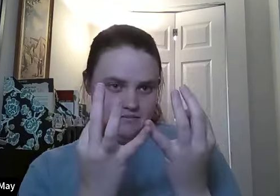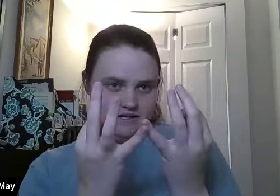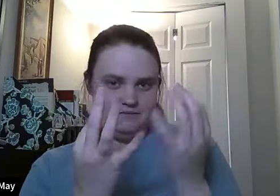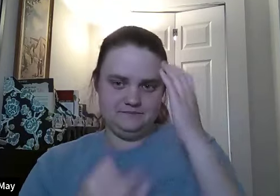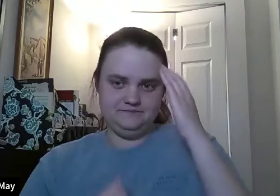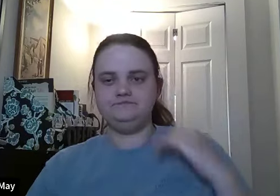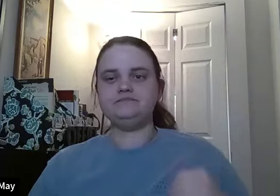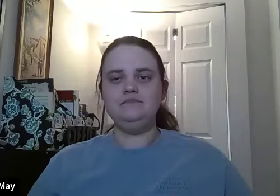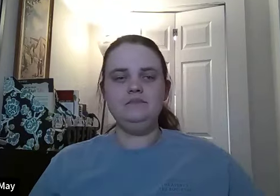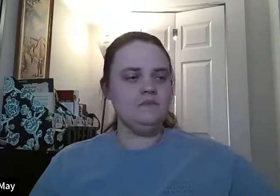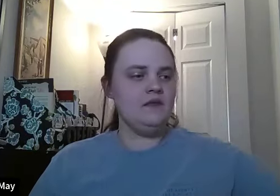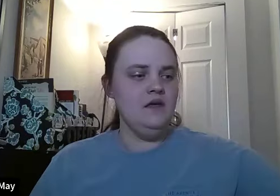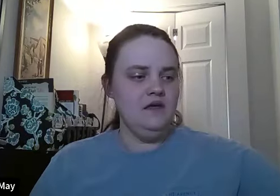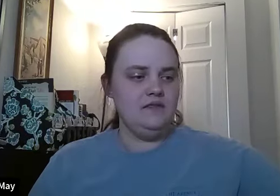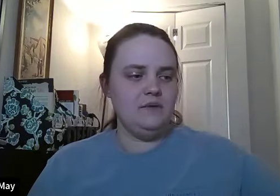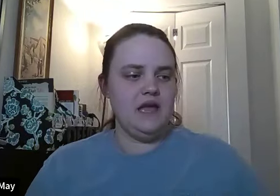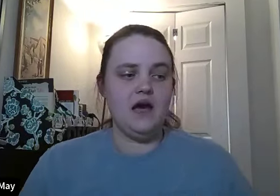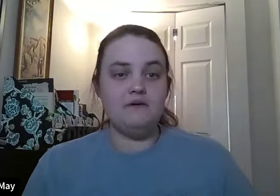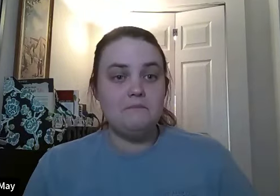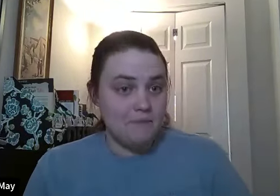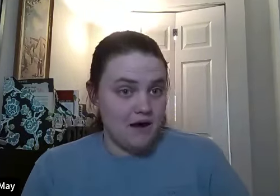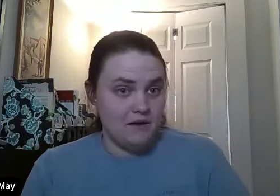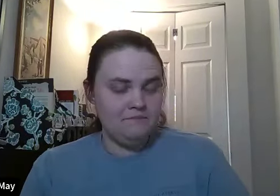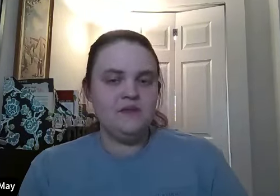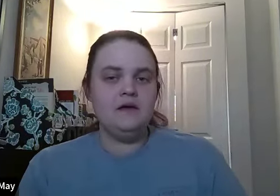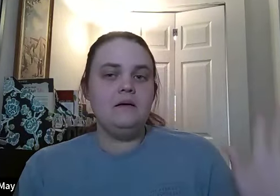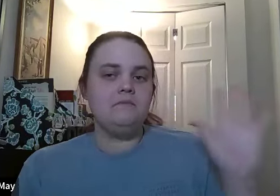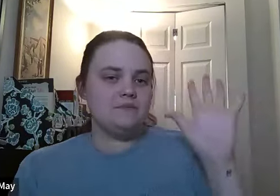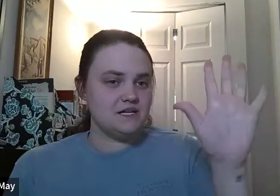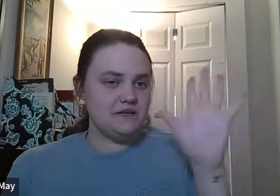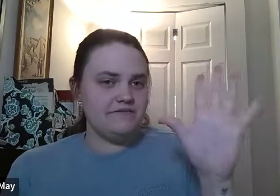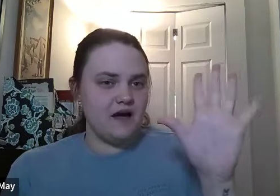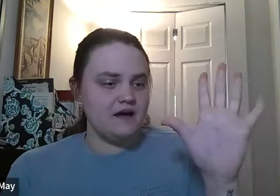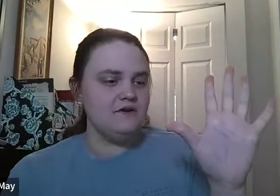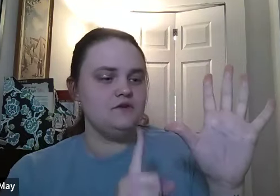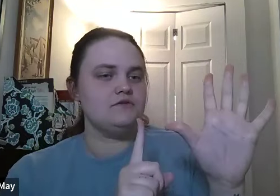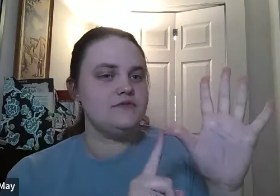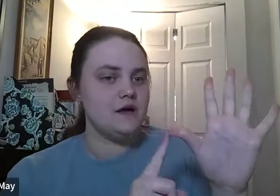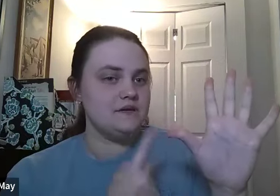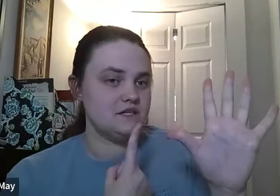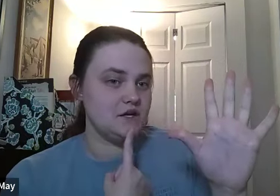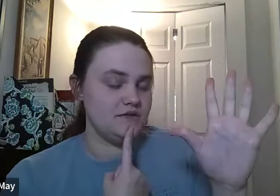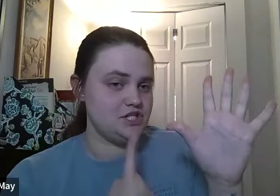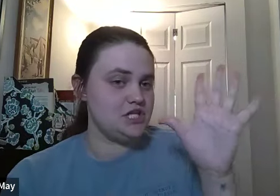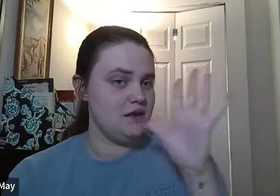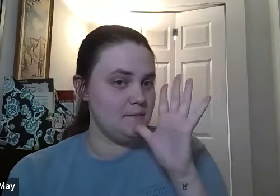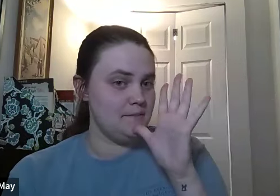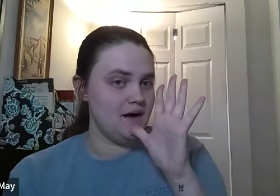family. Then we have mom. Mom is going to be a 5. Your thumb is going to go at the chin, mom.